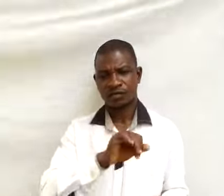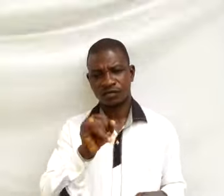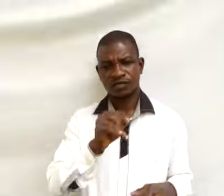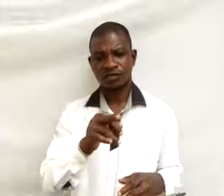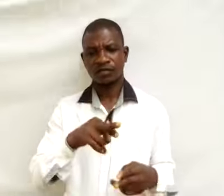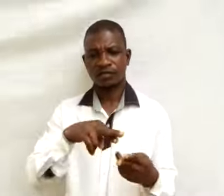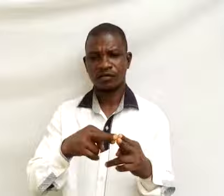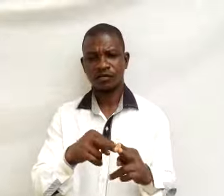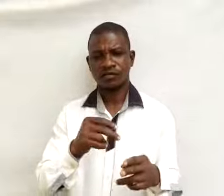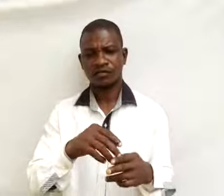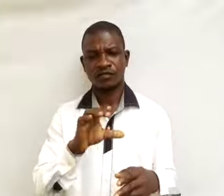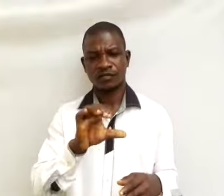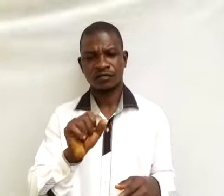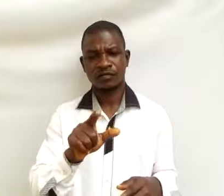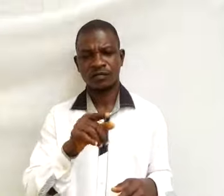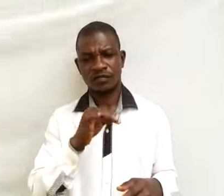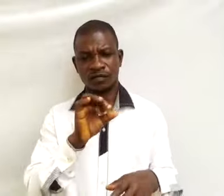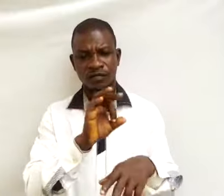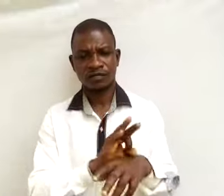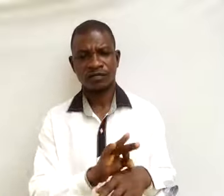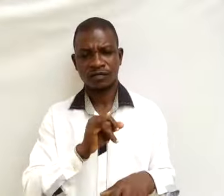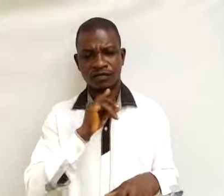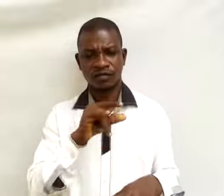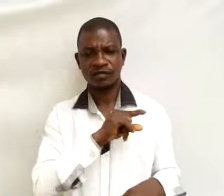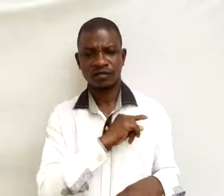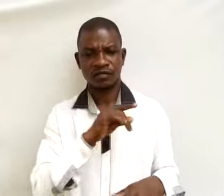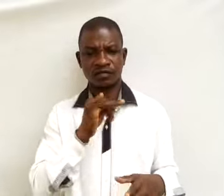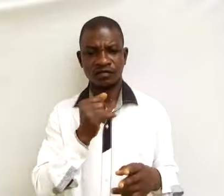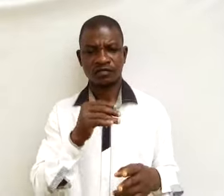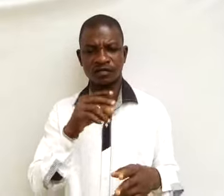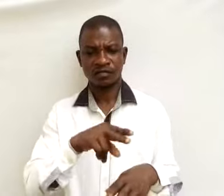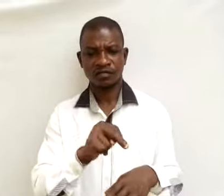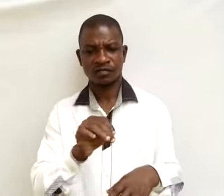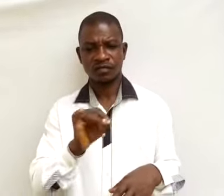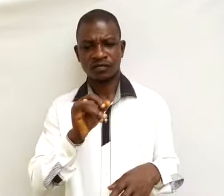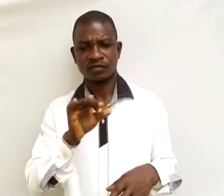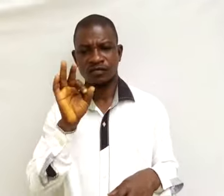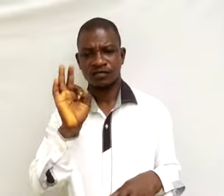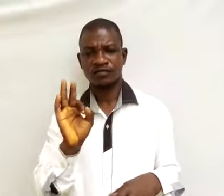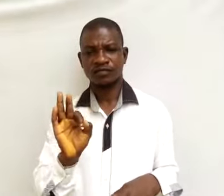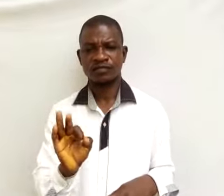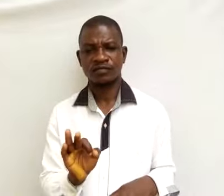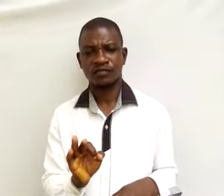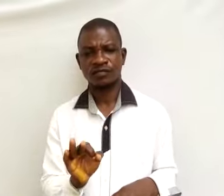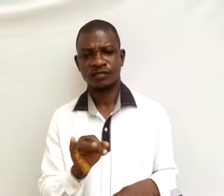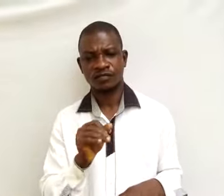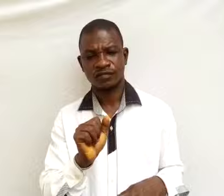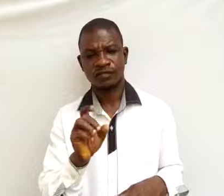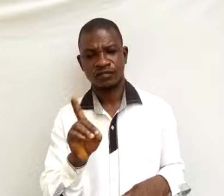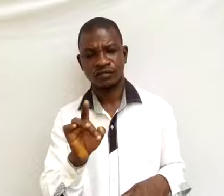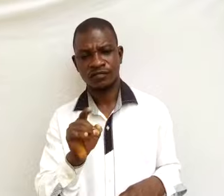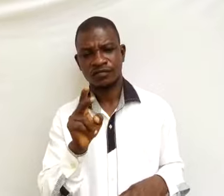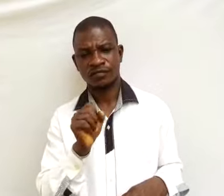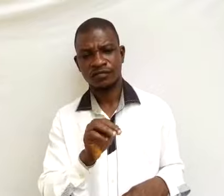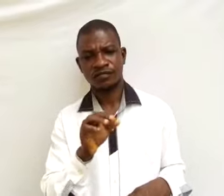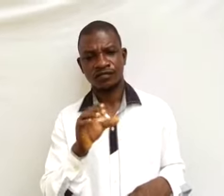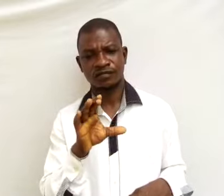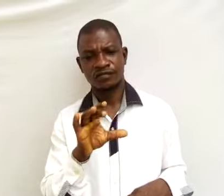clause. Function, it qualifies the noun fits. Adverbial clause, it